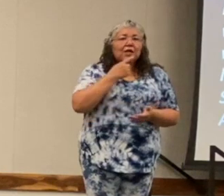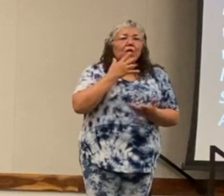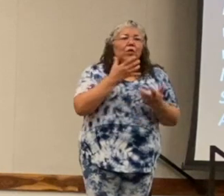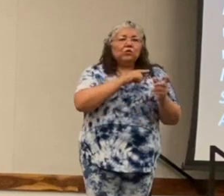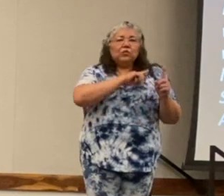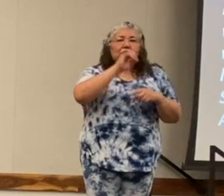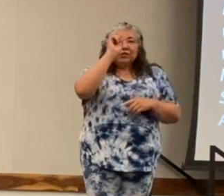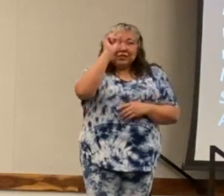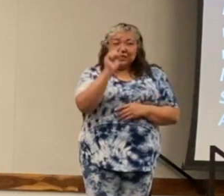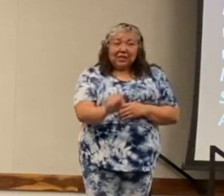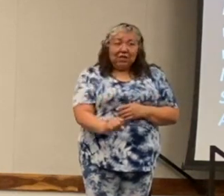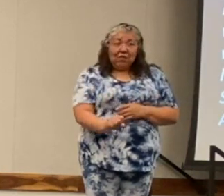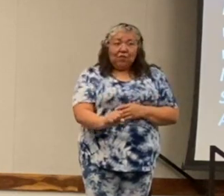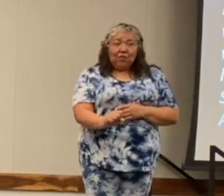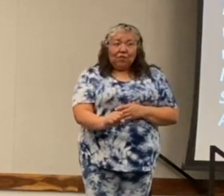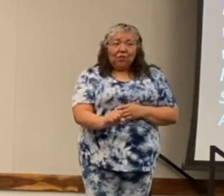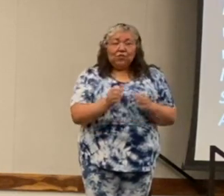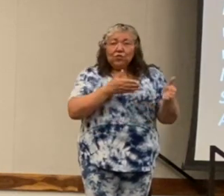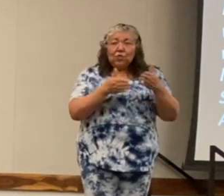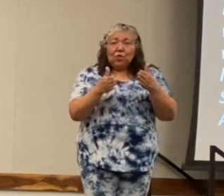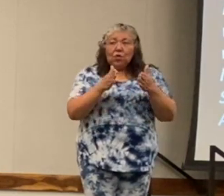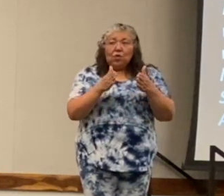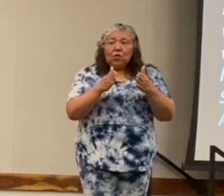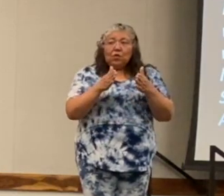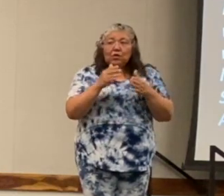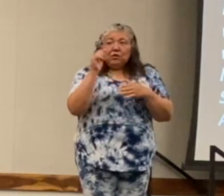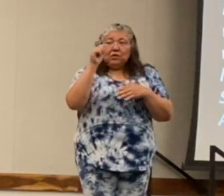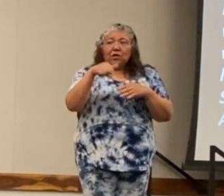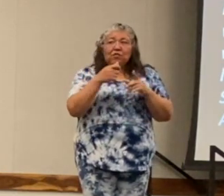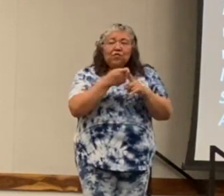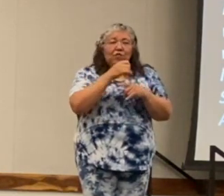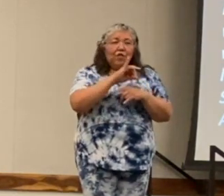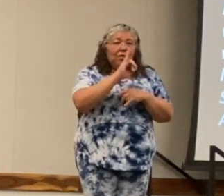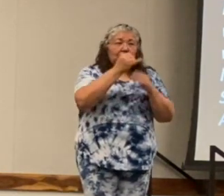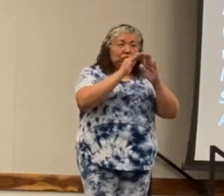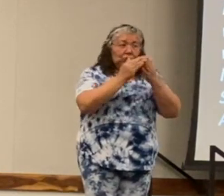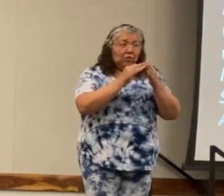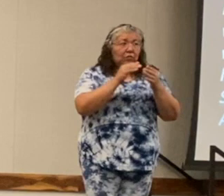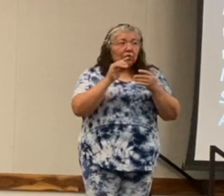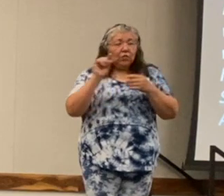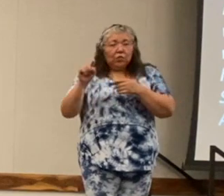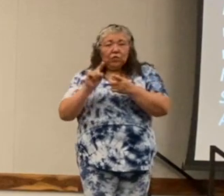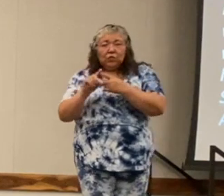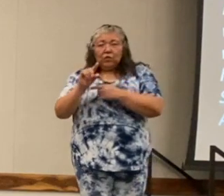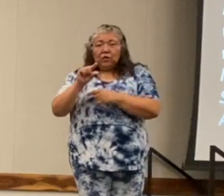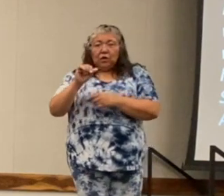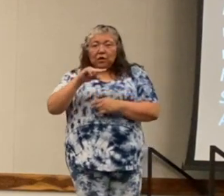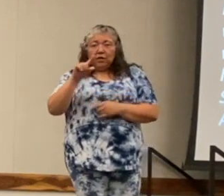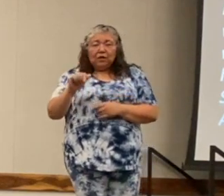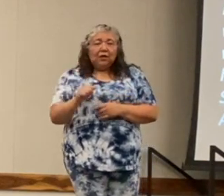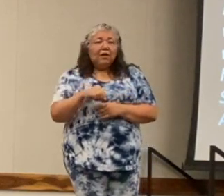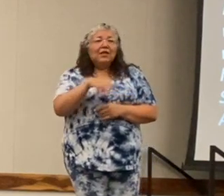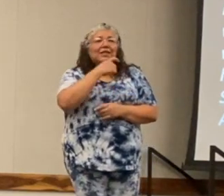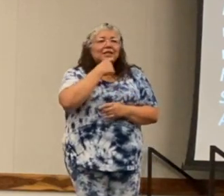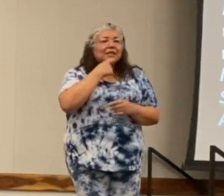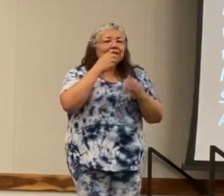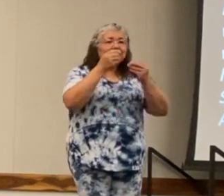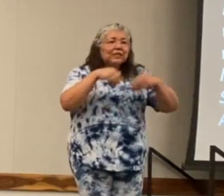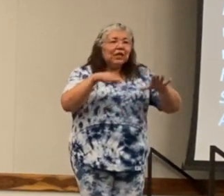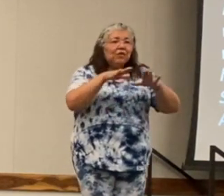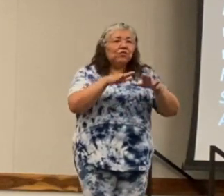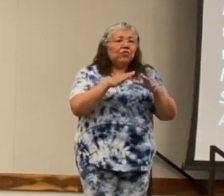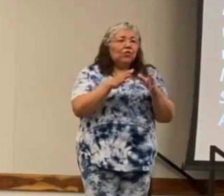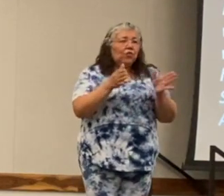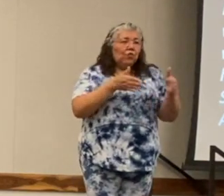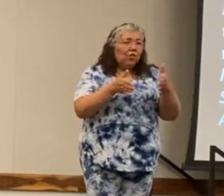head south to the road that goes down from Jerusalem to Gaza. It is a desert road. Philip